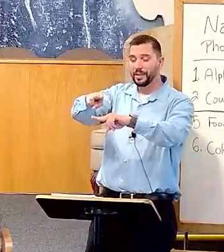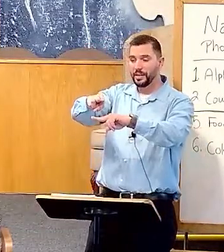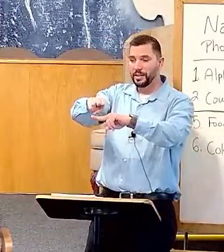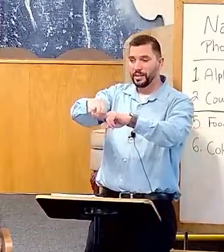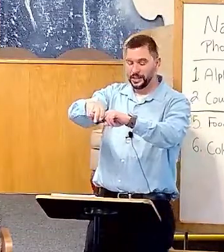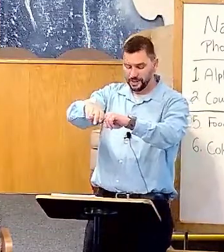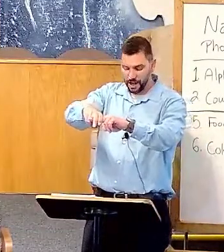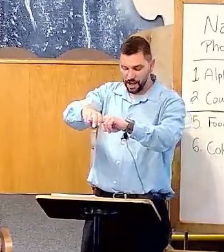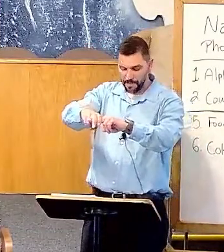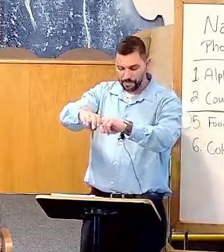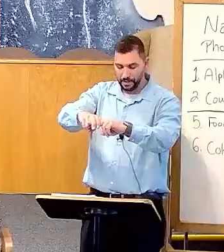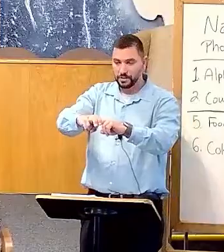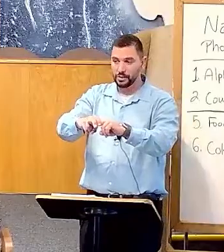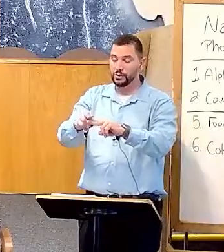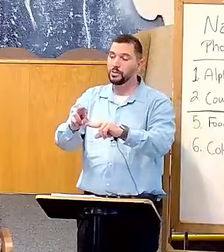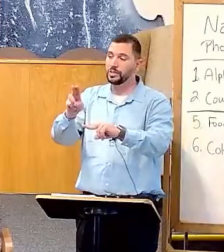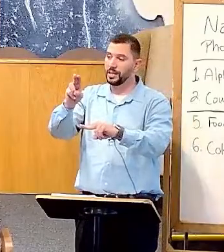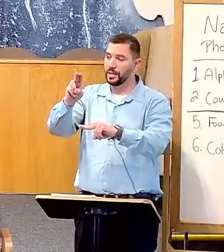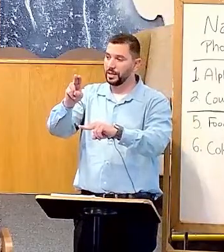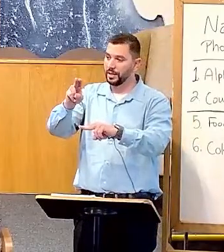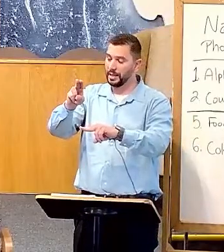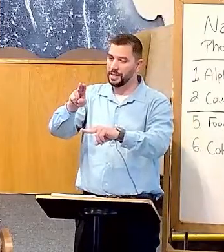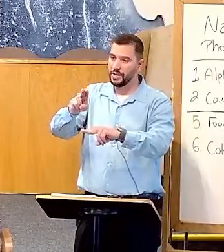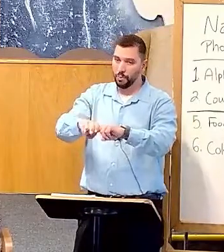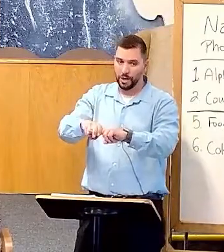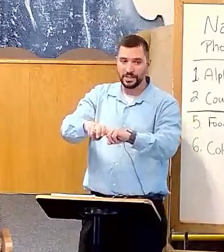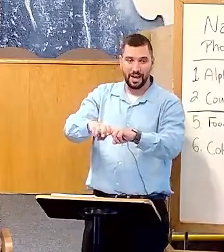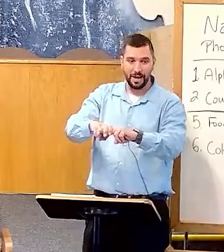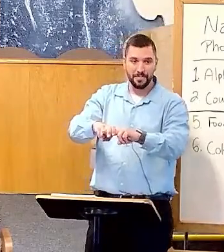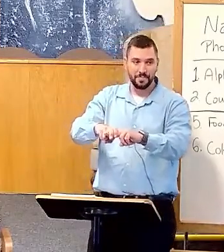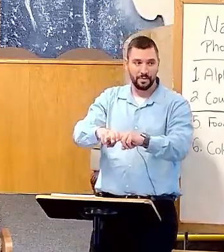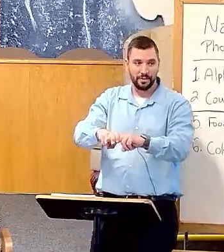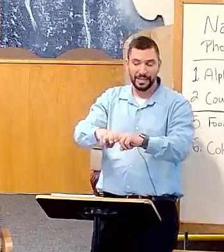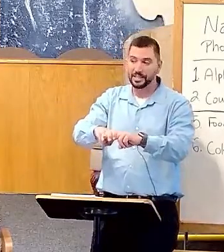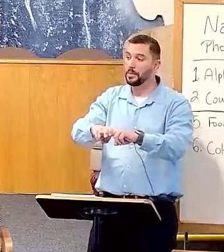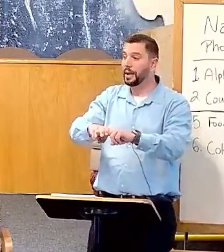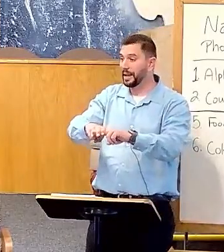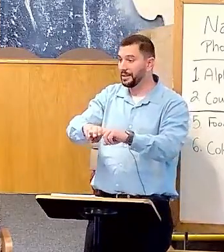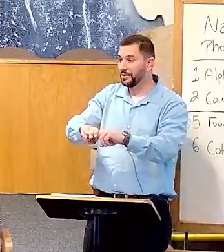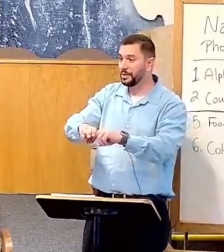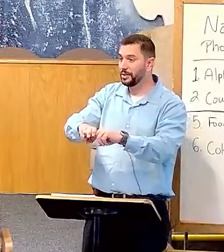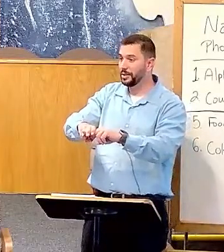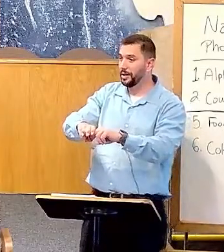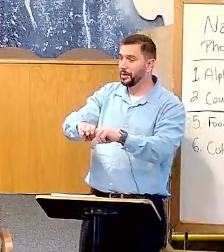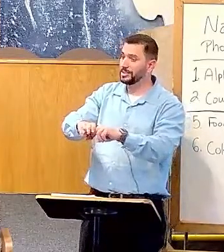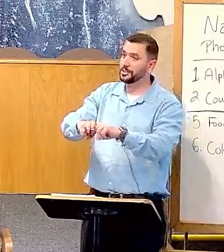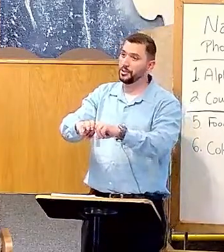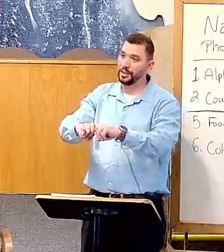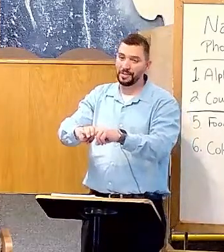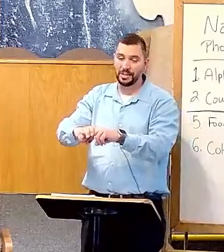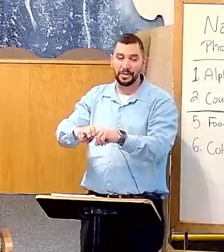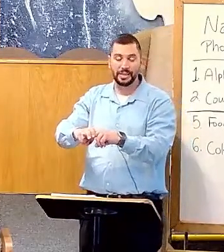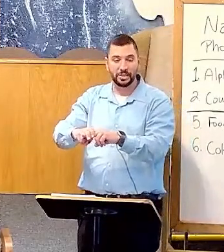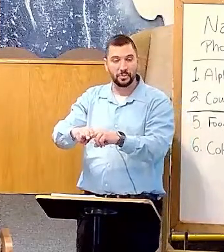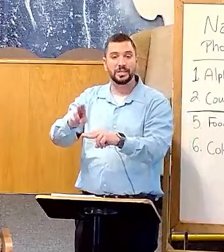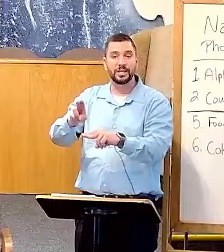is to sit, again, one time, that's a command. because I should only have to tell my kids one time, sit